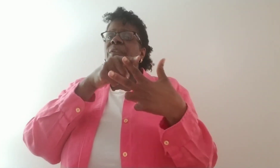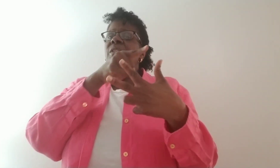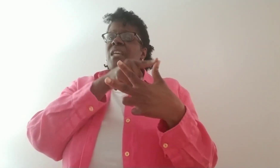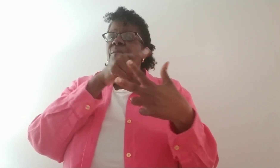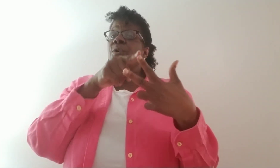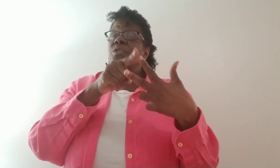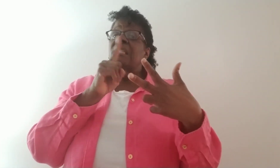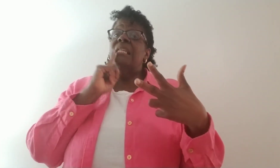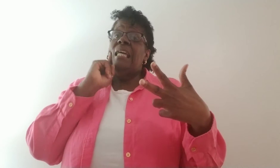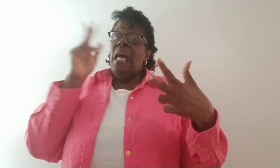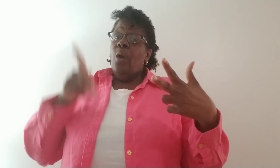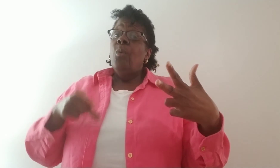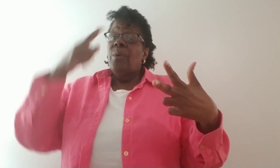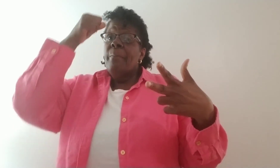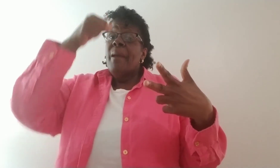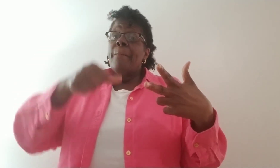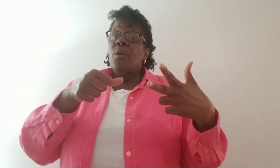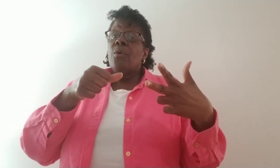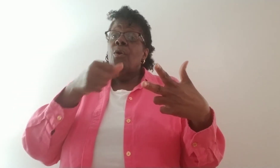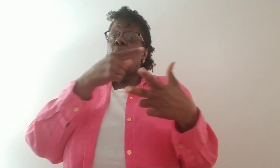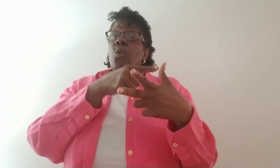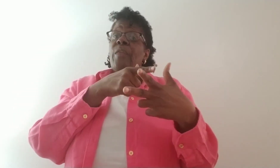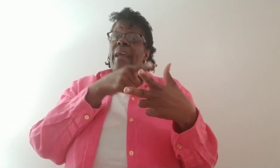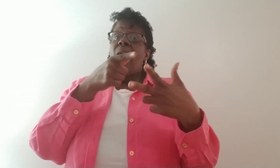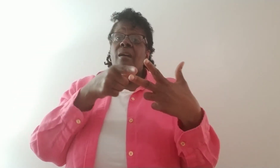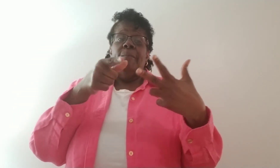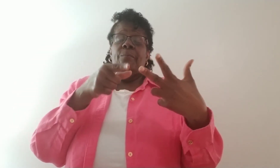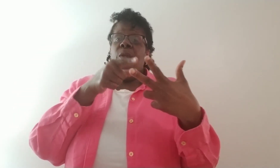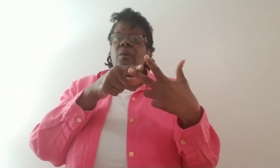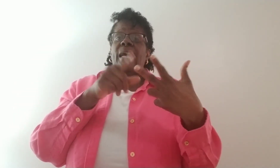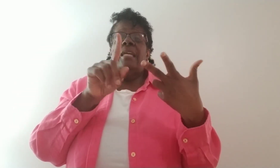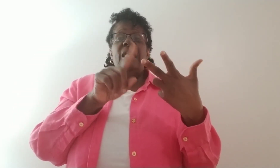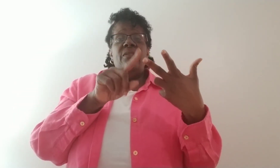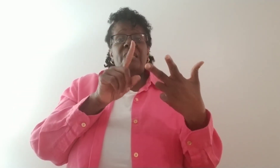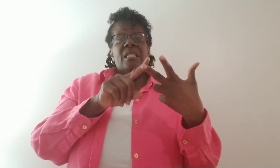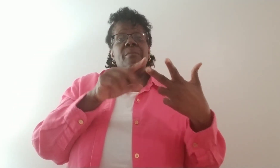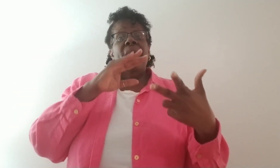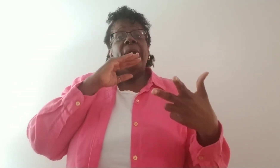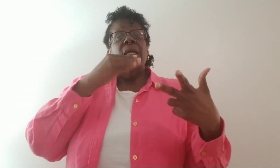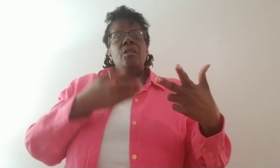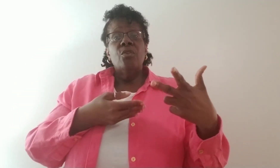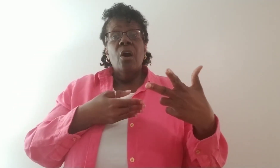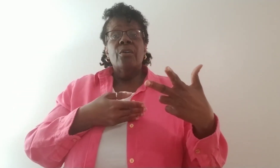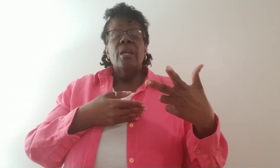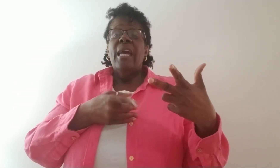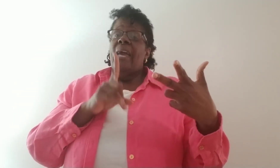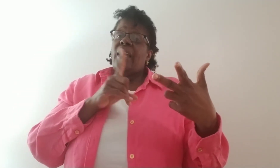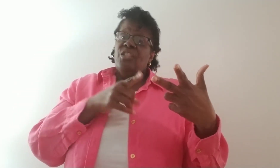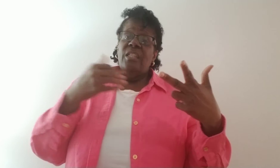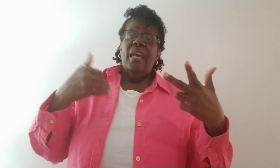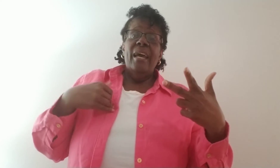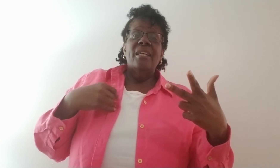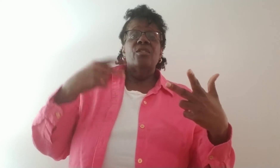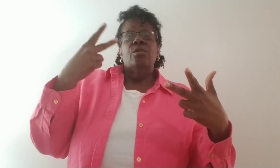deaf person will remember who they are. Okay? This is my daughter. She has